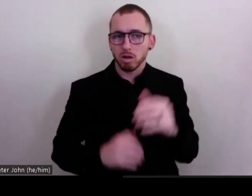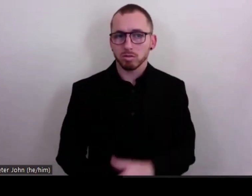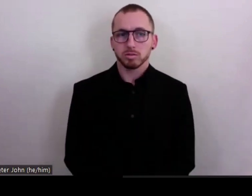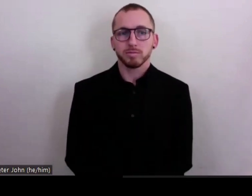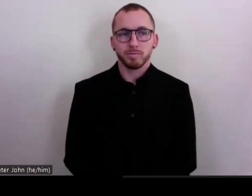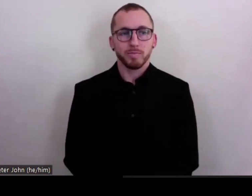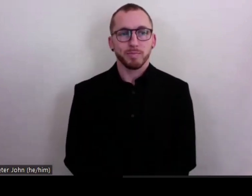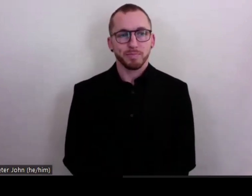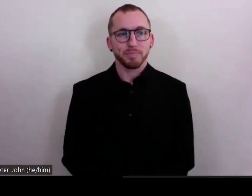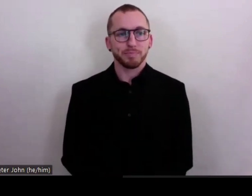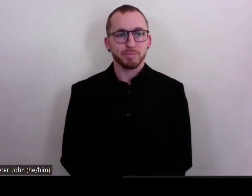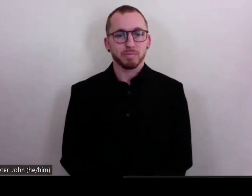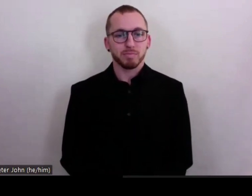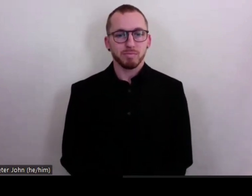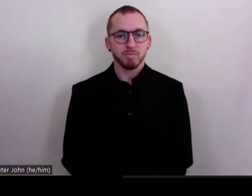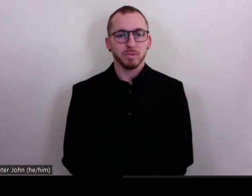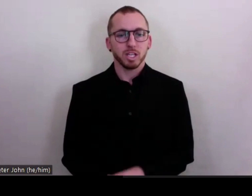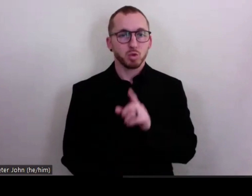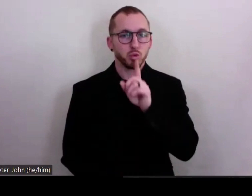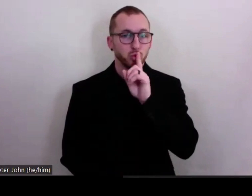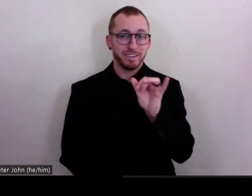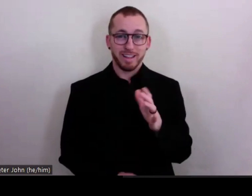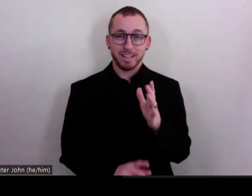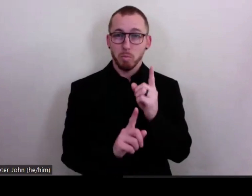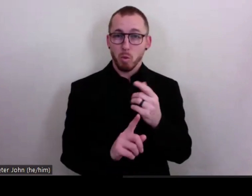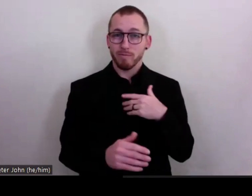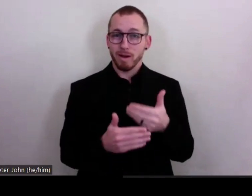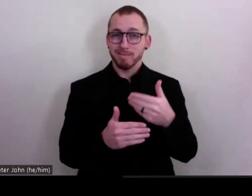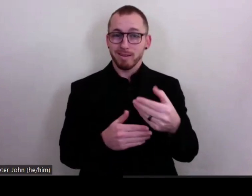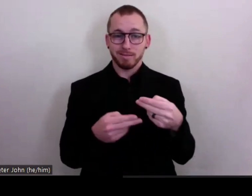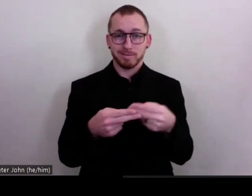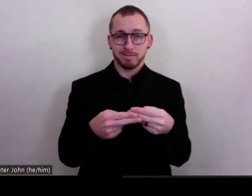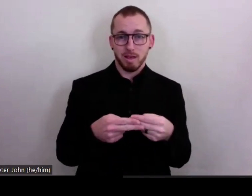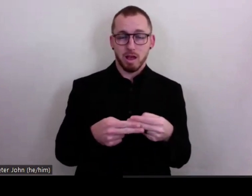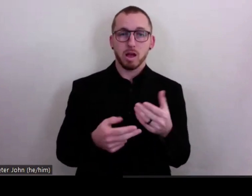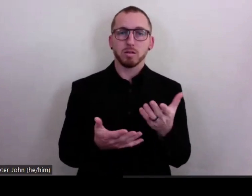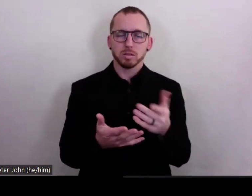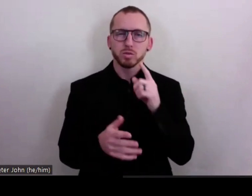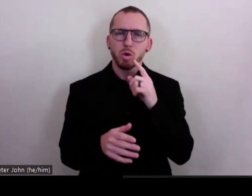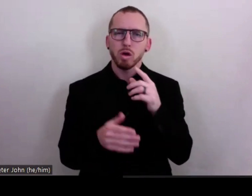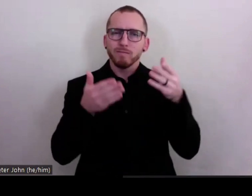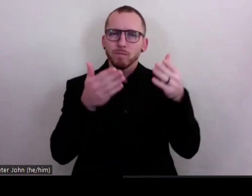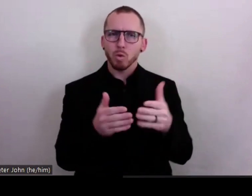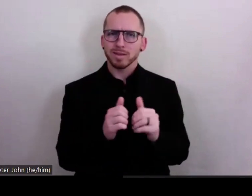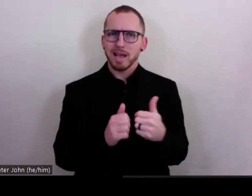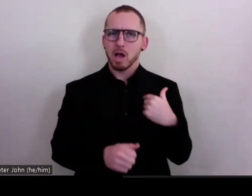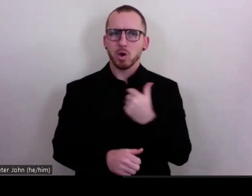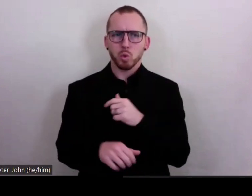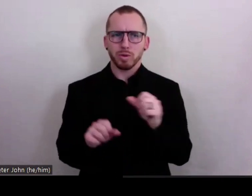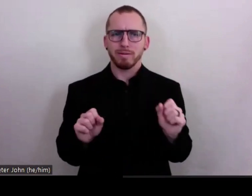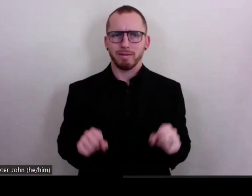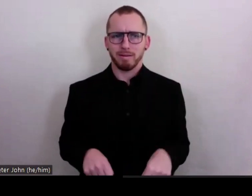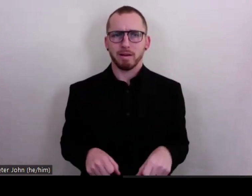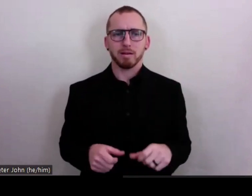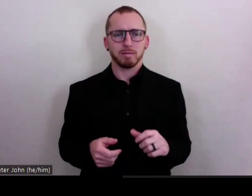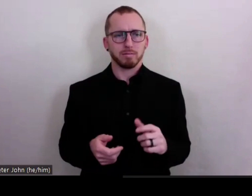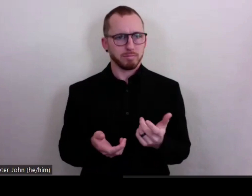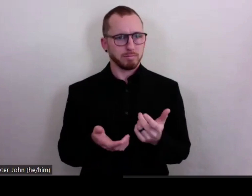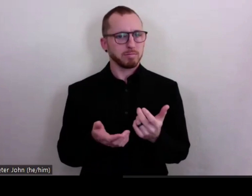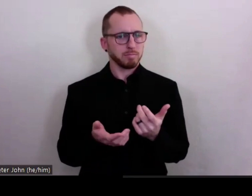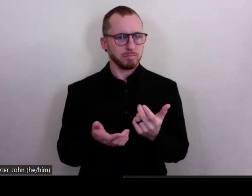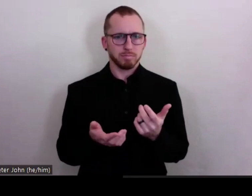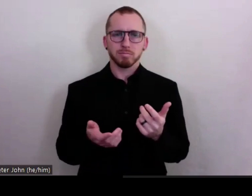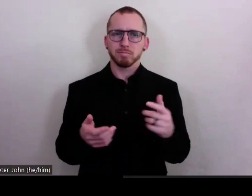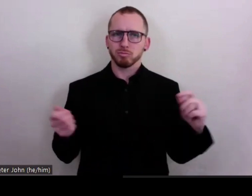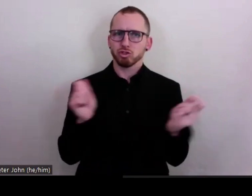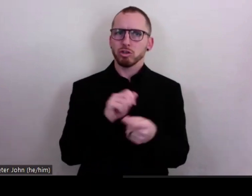these slides are going to be talking about, like how we can become systemic change